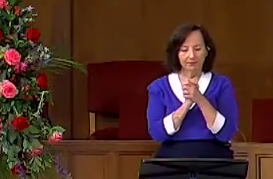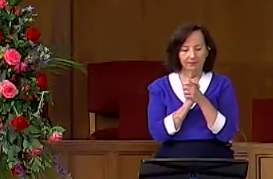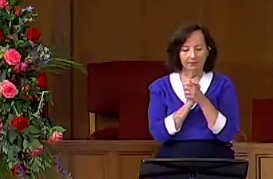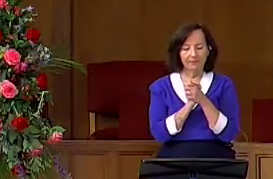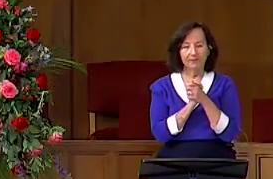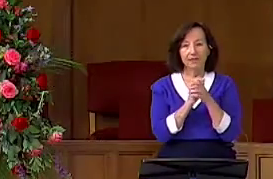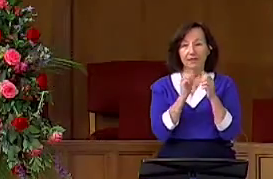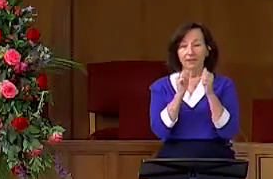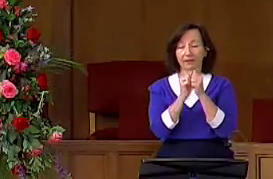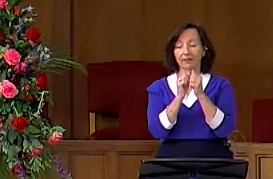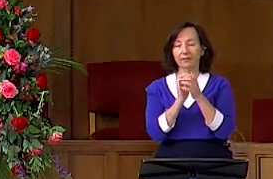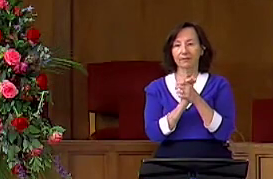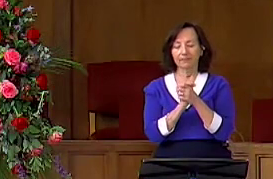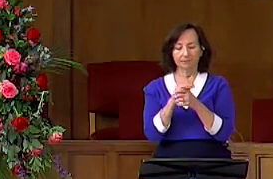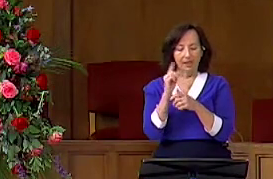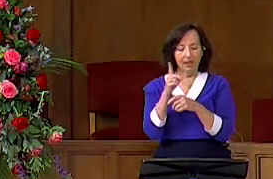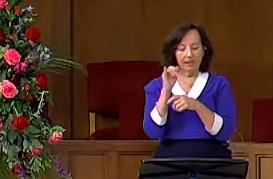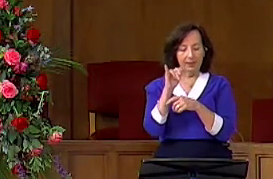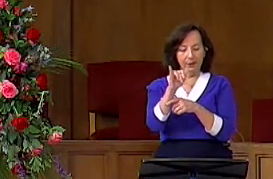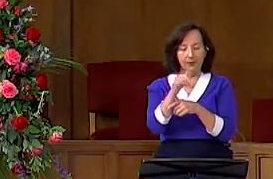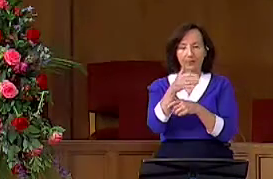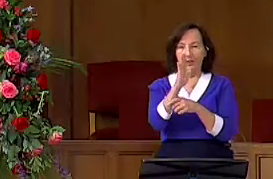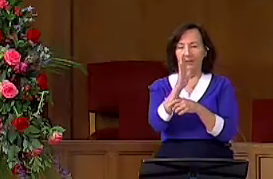Everyone together. Eternal God,